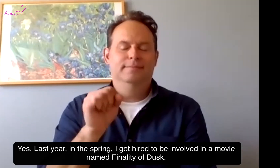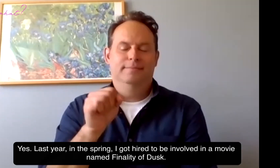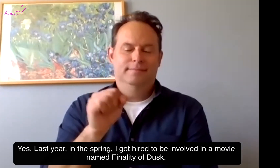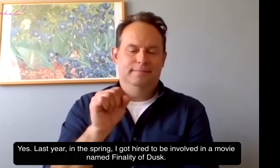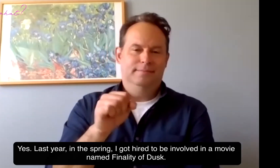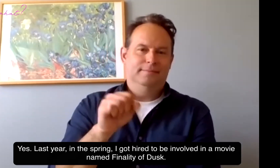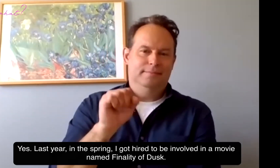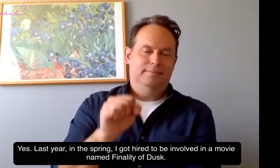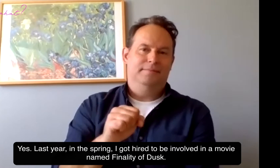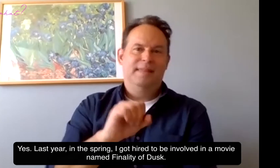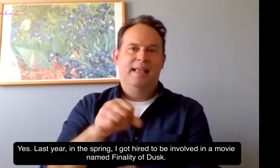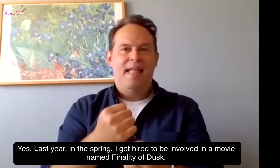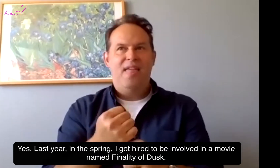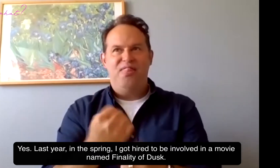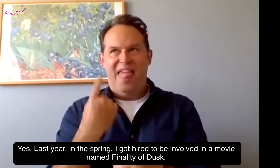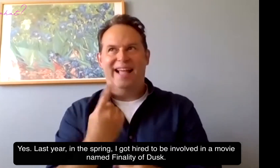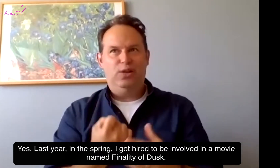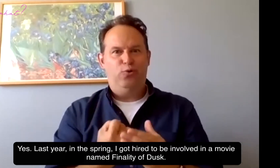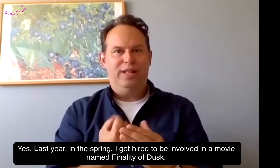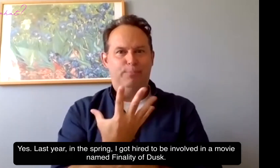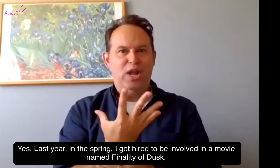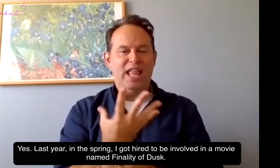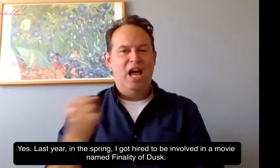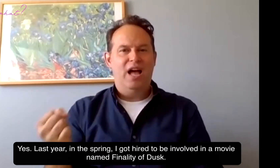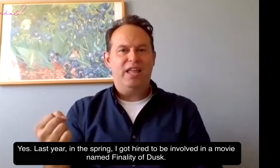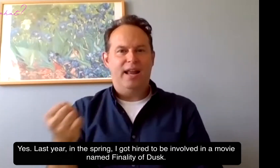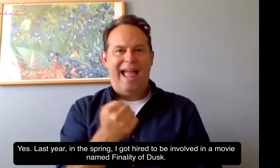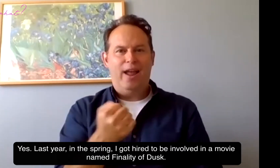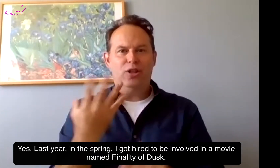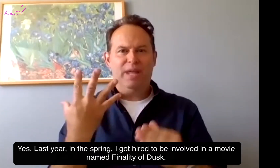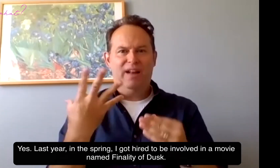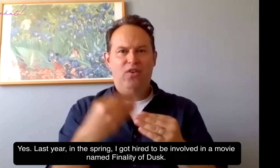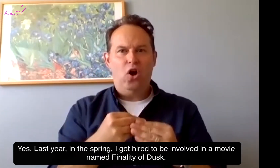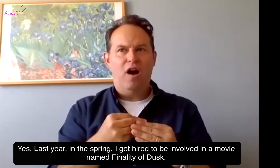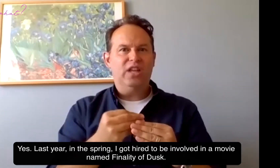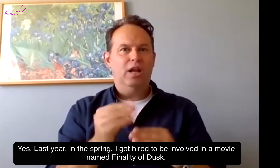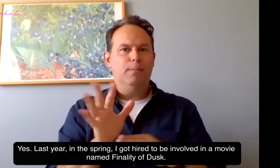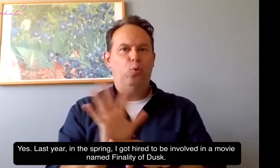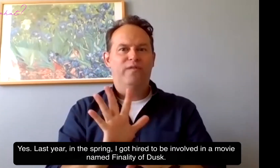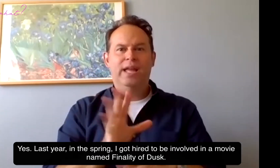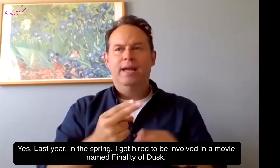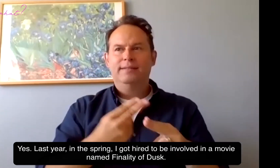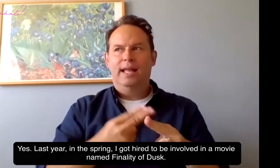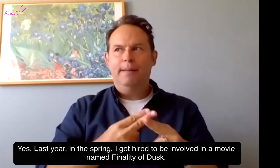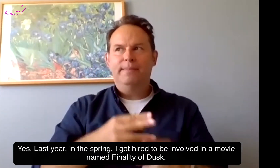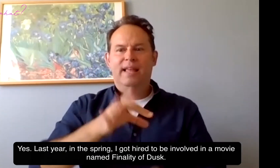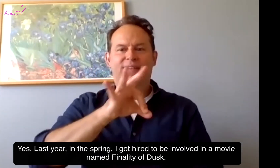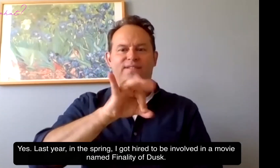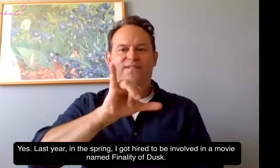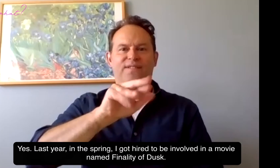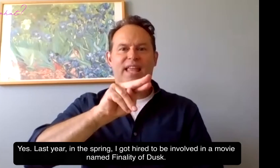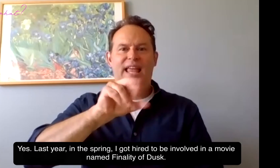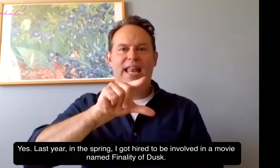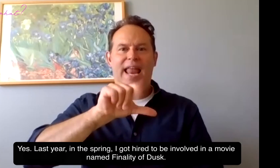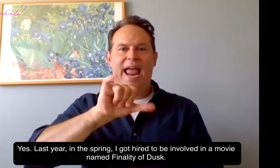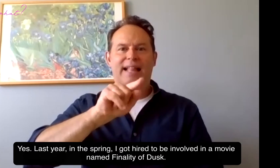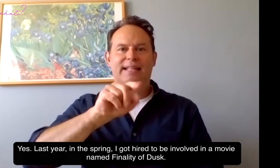Yes. Last year, in the spring, I got hired to be involved in a movie named Finality of